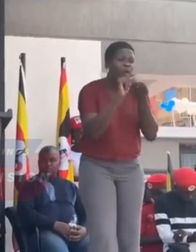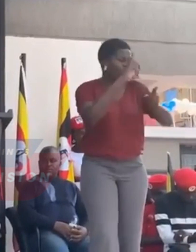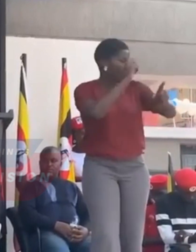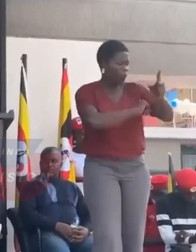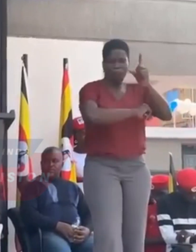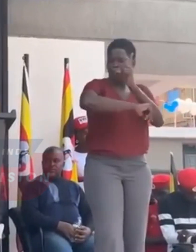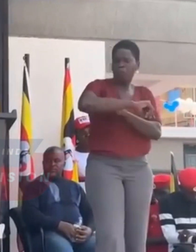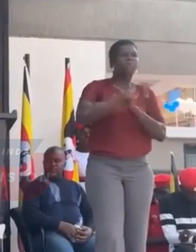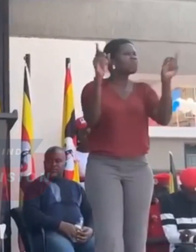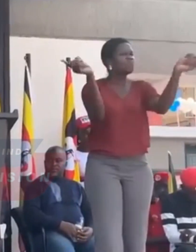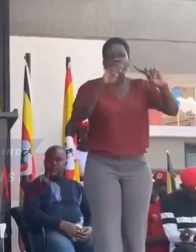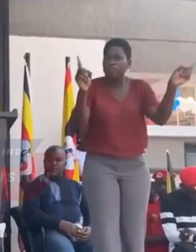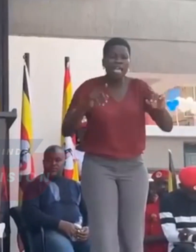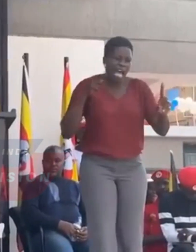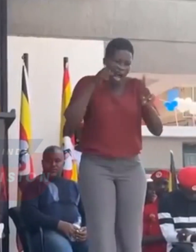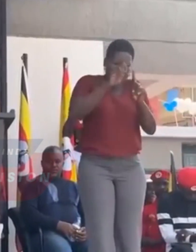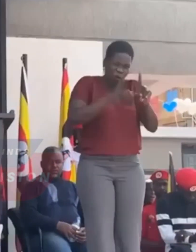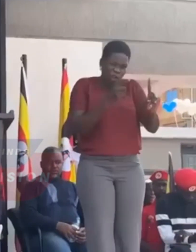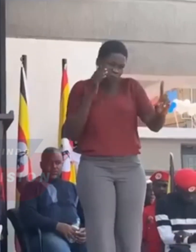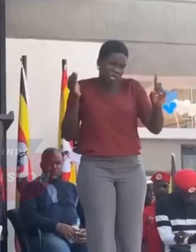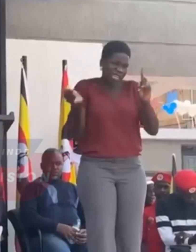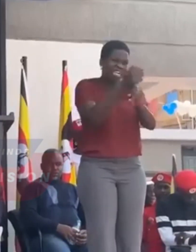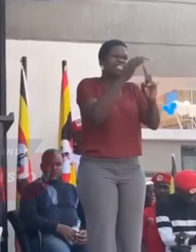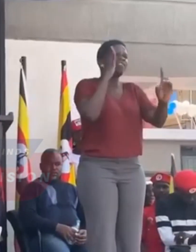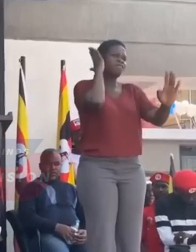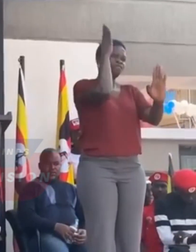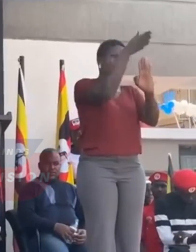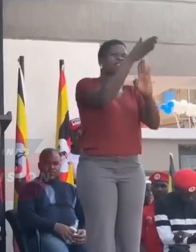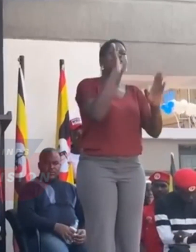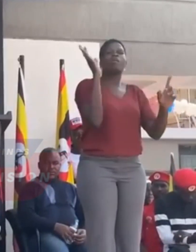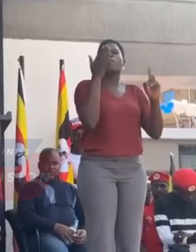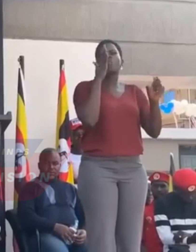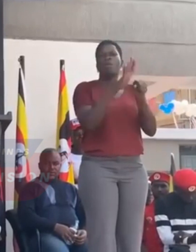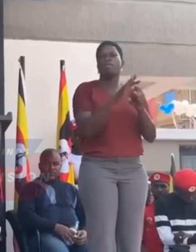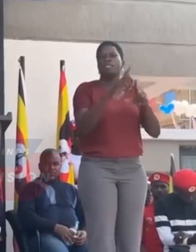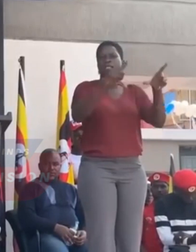temuzikizanga, bachalibangi, paka, gatutusegetuino kugenda.